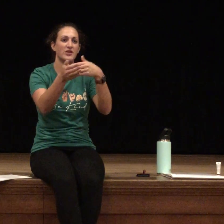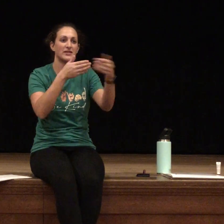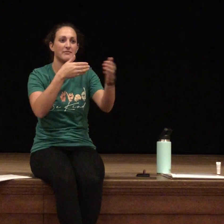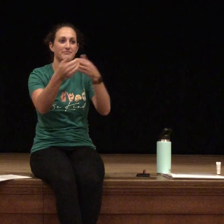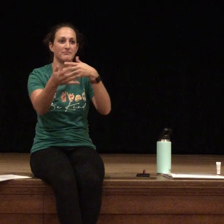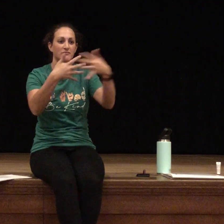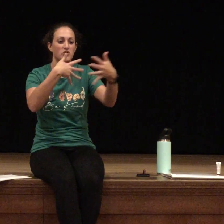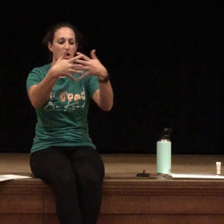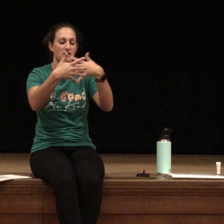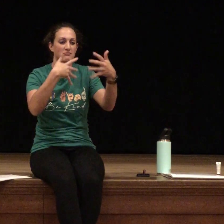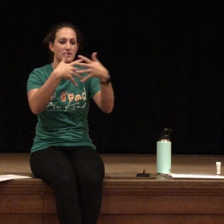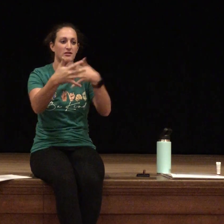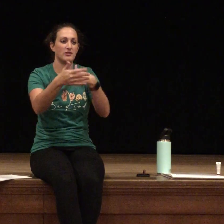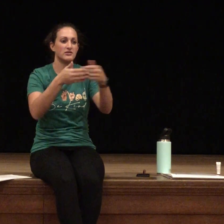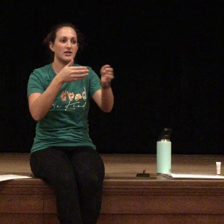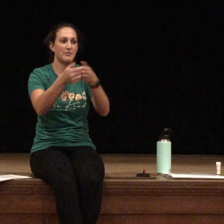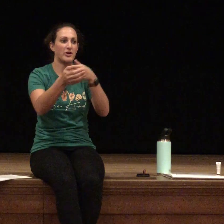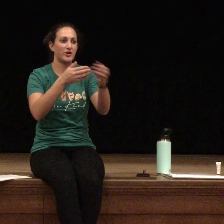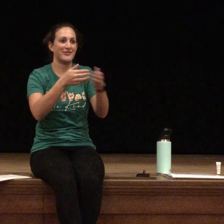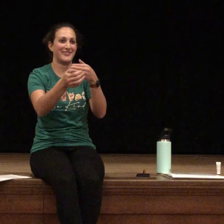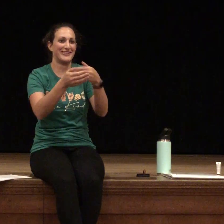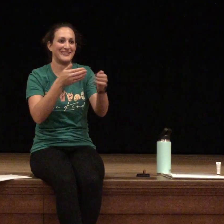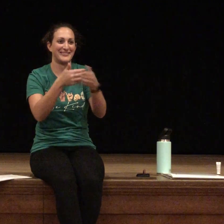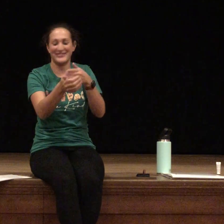that. Gray, doesn't matter.